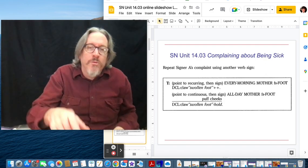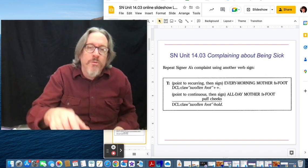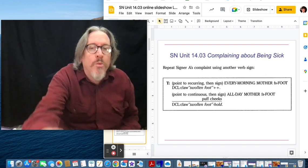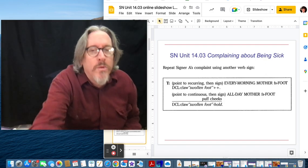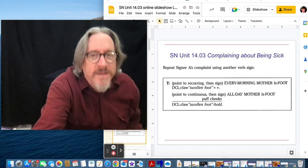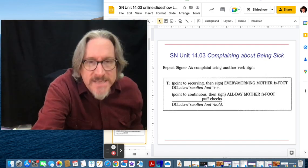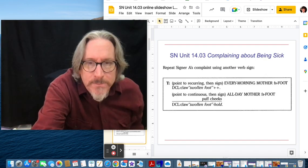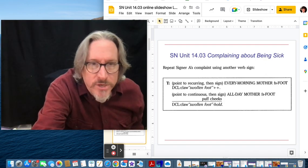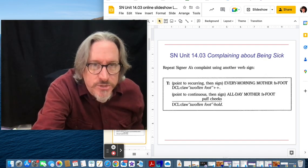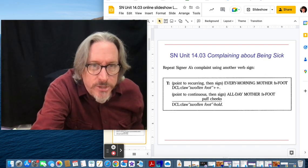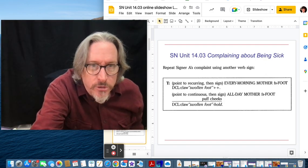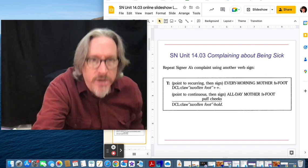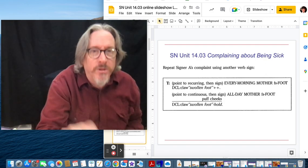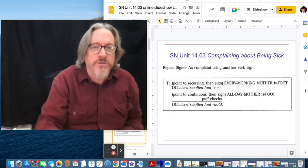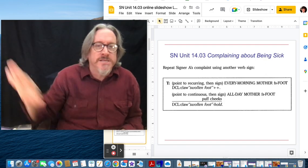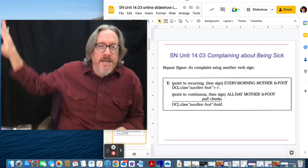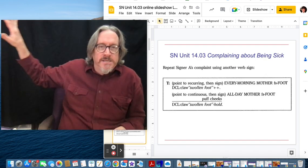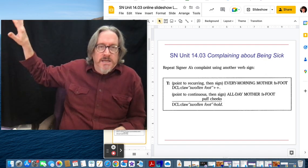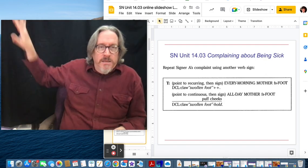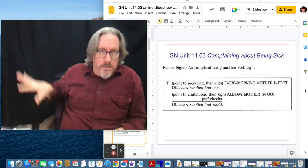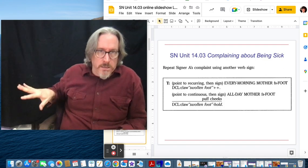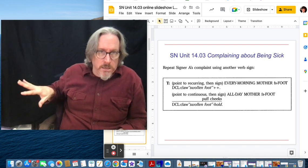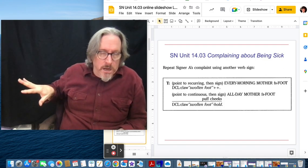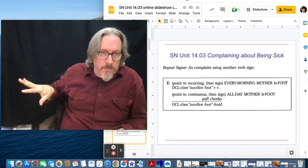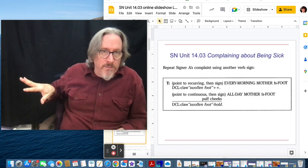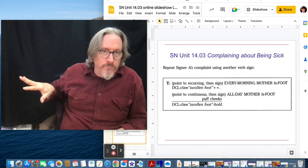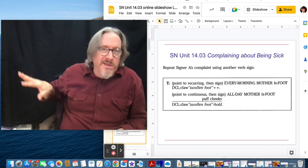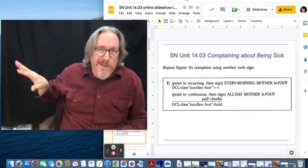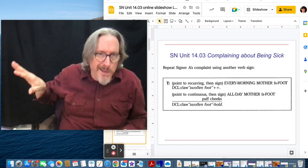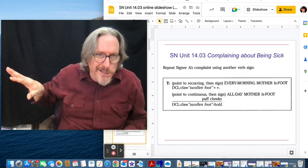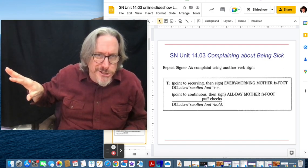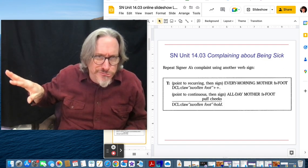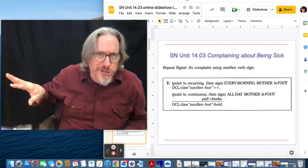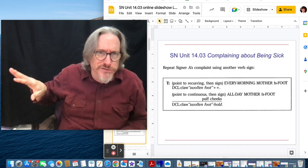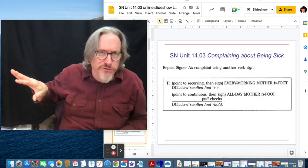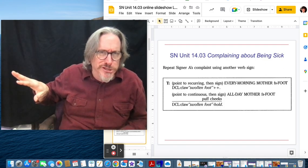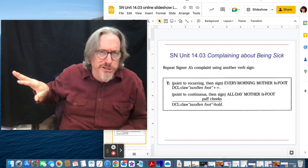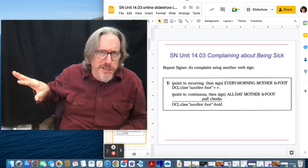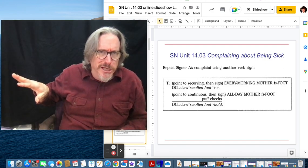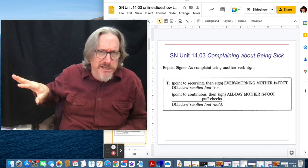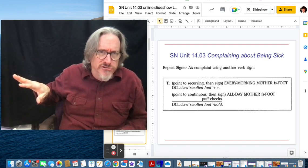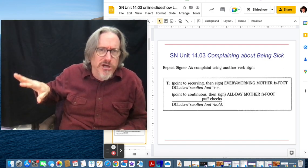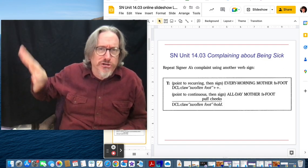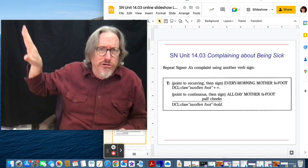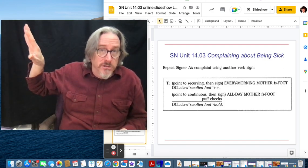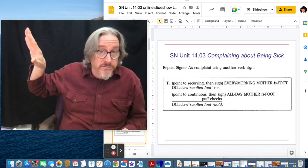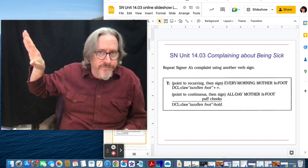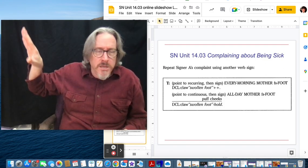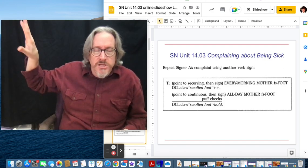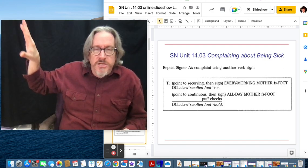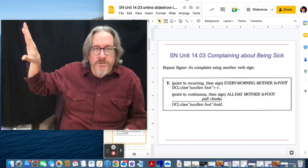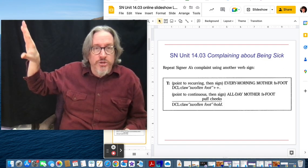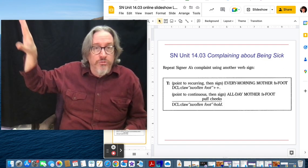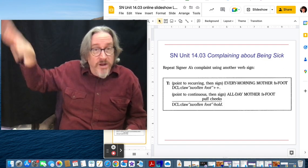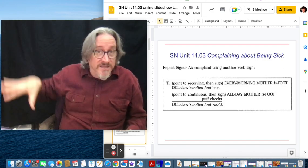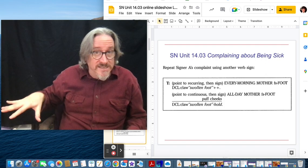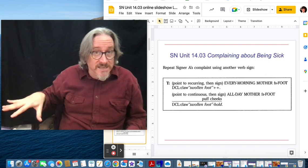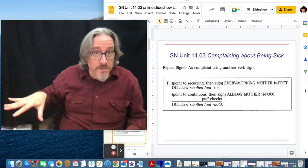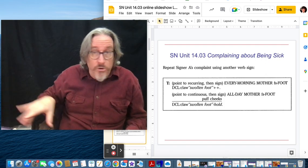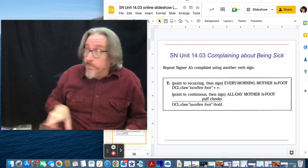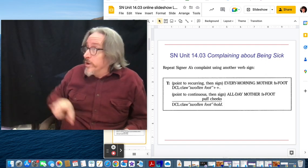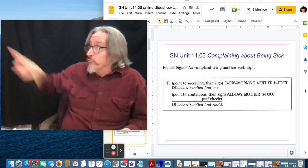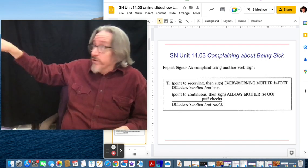and when they say points are recurring, what they're saying is, it's instructions for the instructor to write